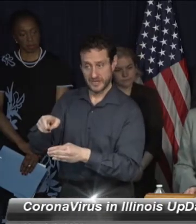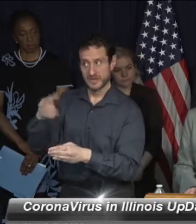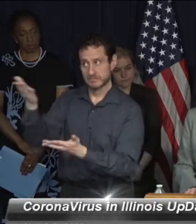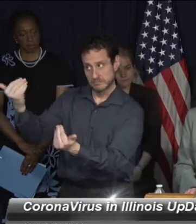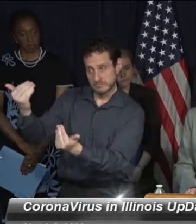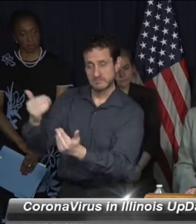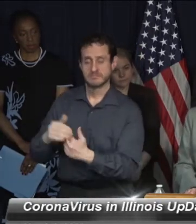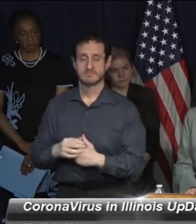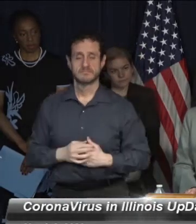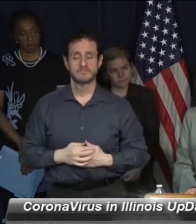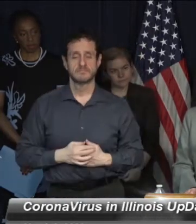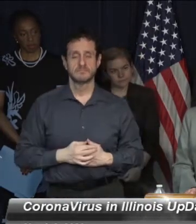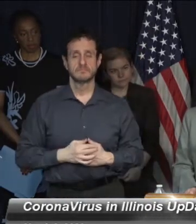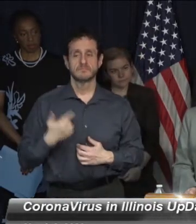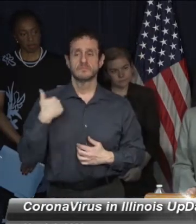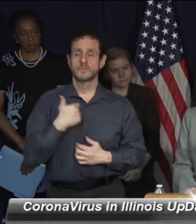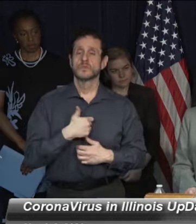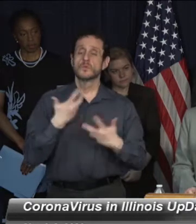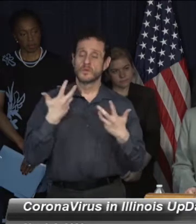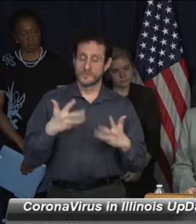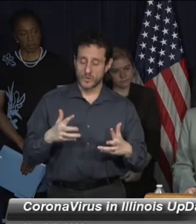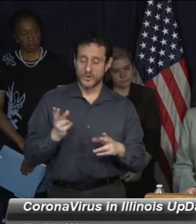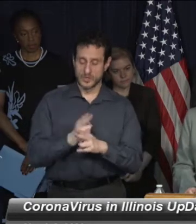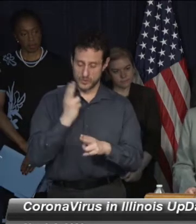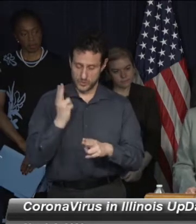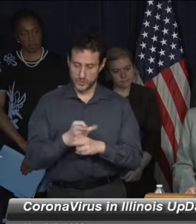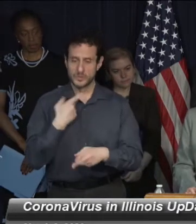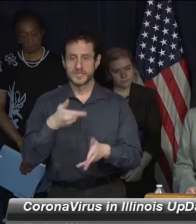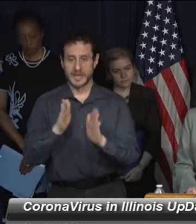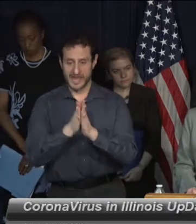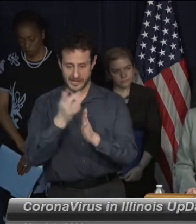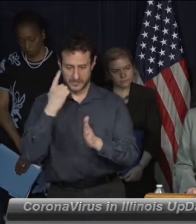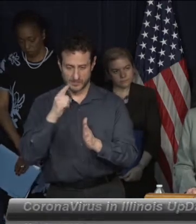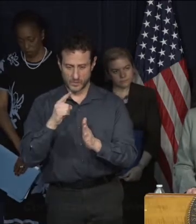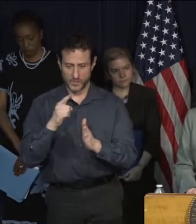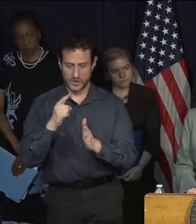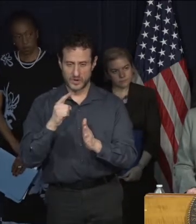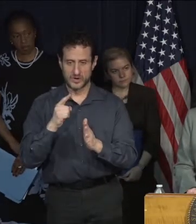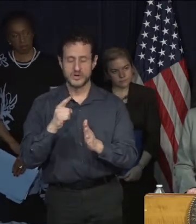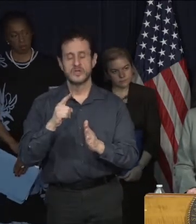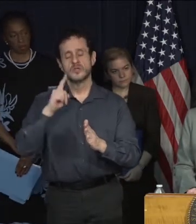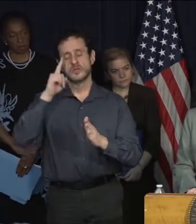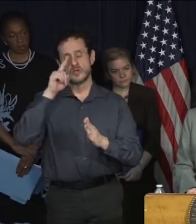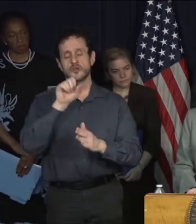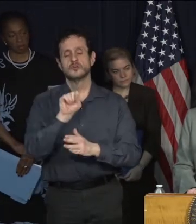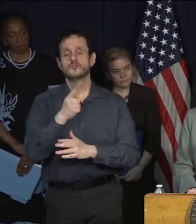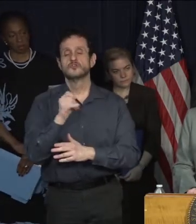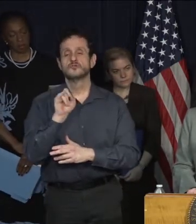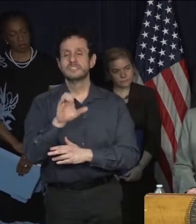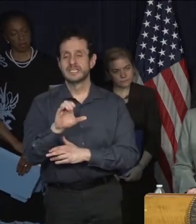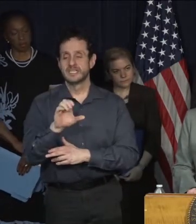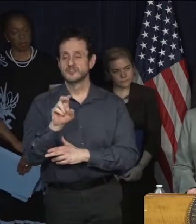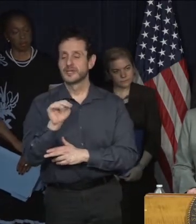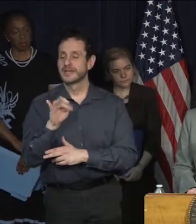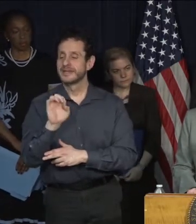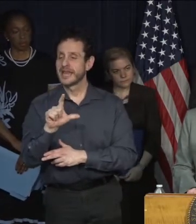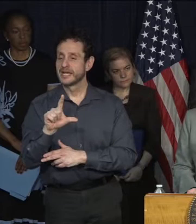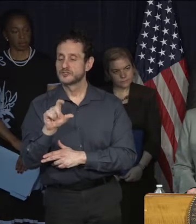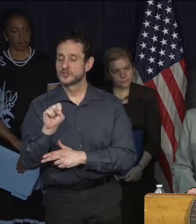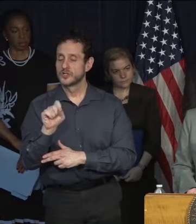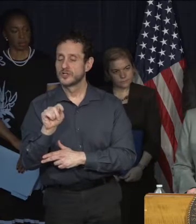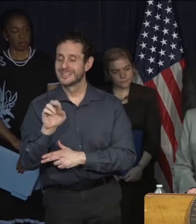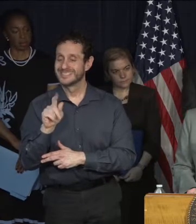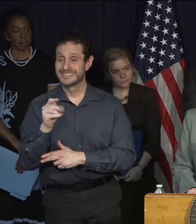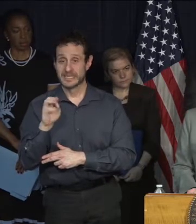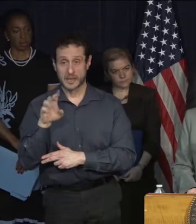arise. We have already tapped into and requested through the Strategic National Stockpile to ensure that we have